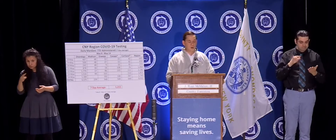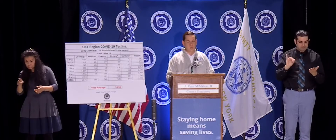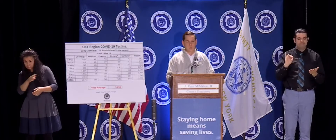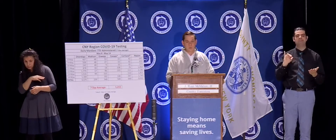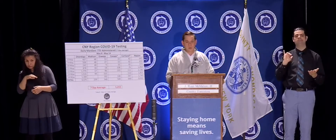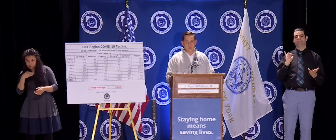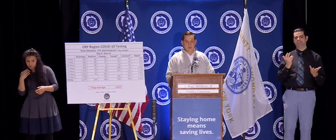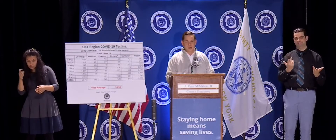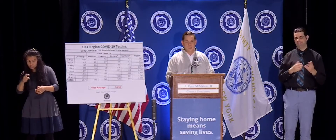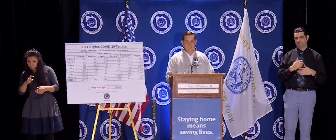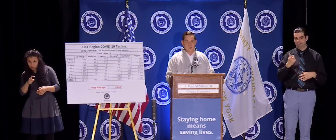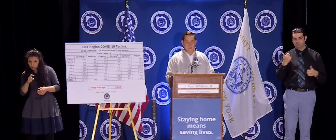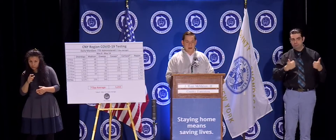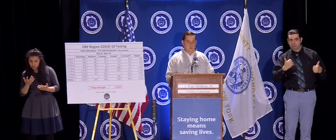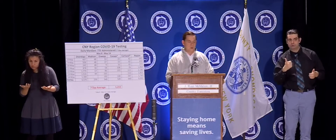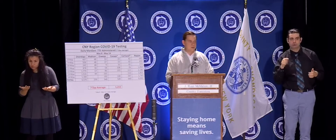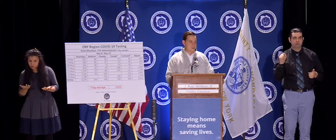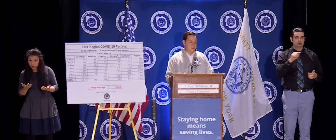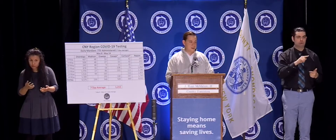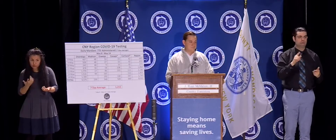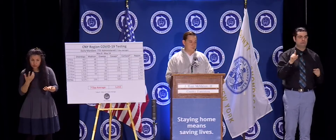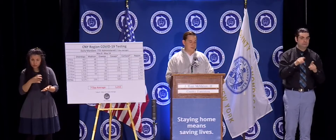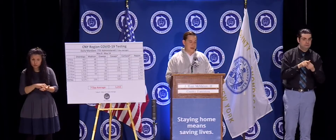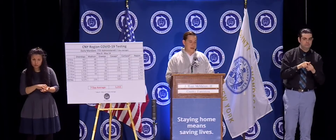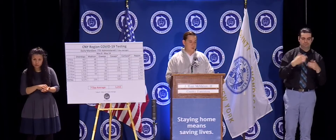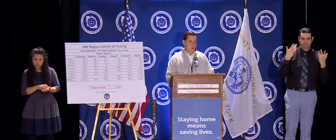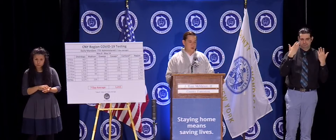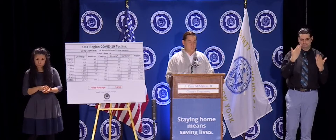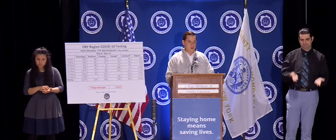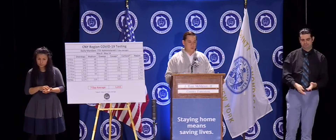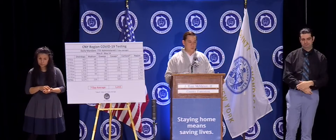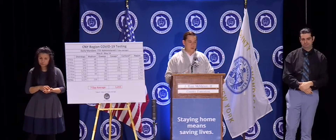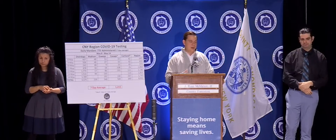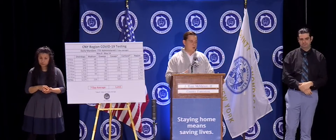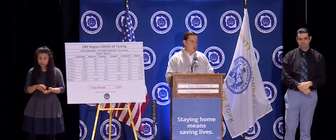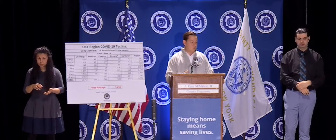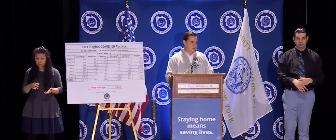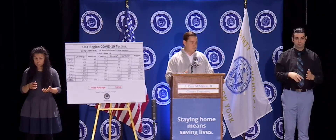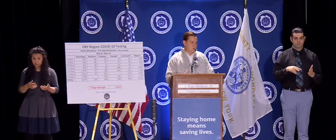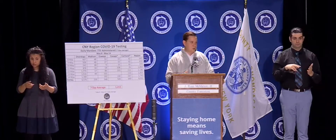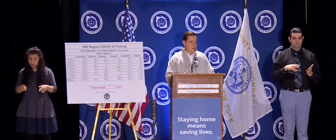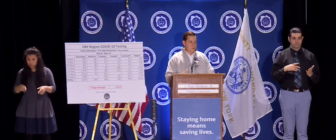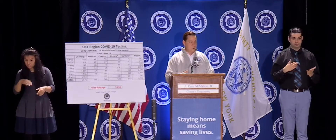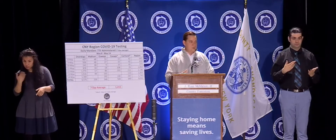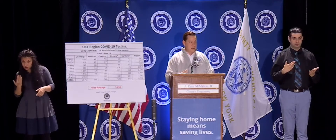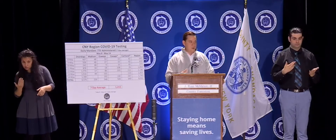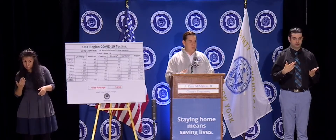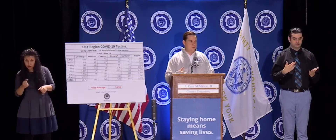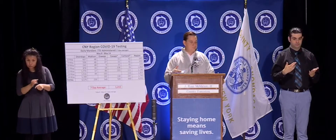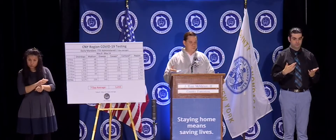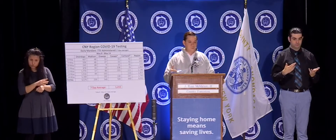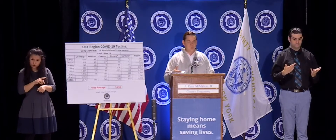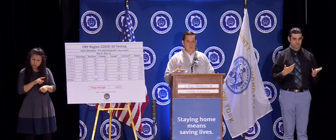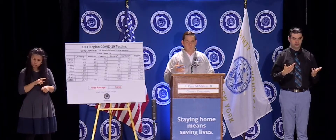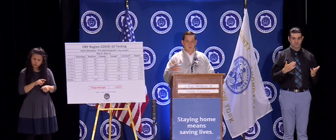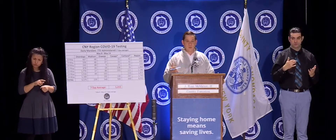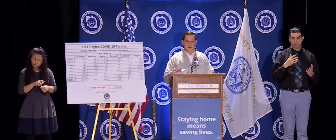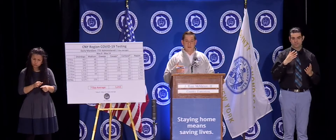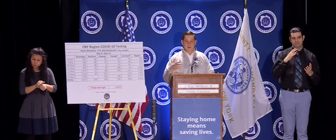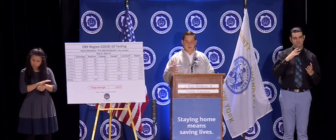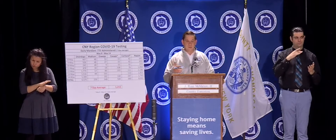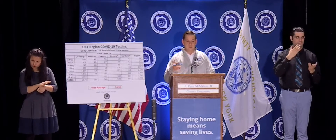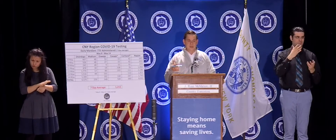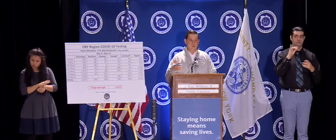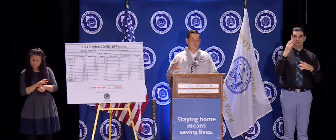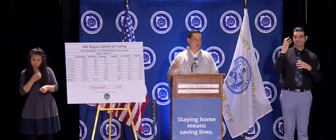what they called home. They're not with us today. They died. They had COVID. Was that what we're